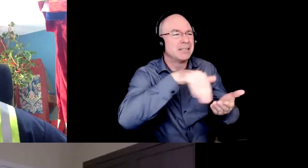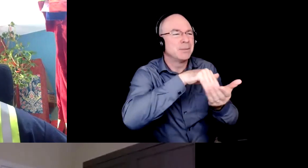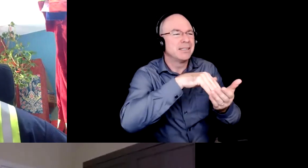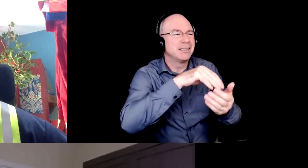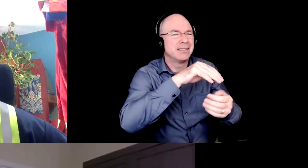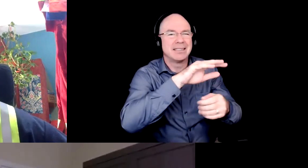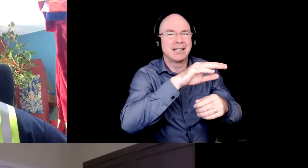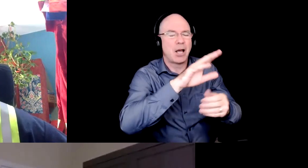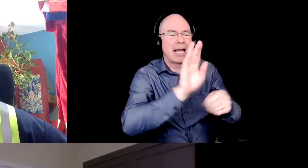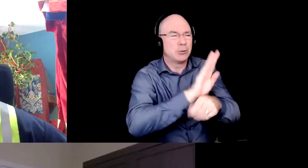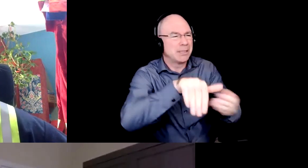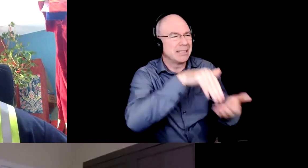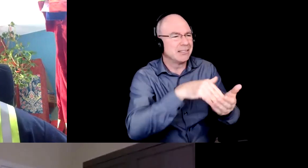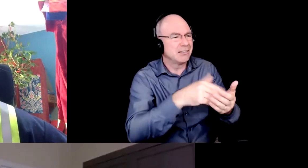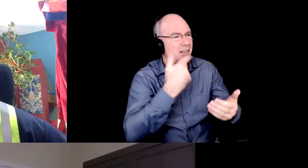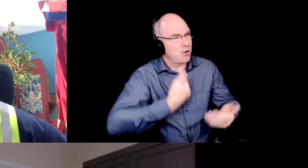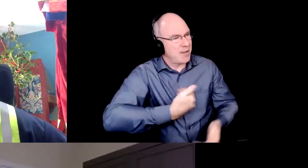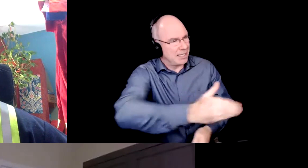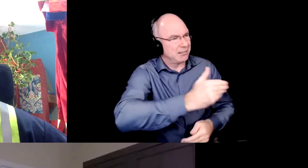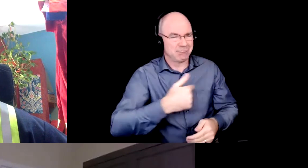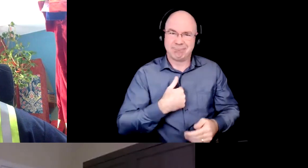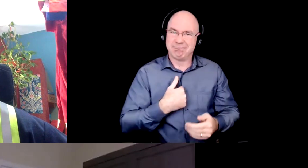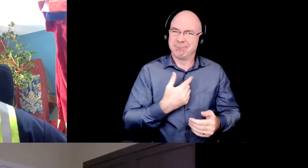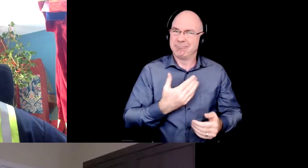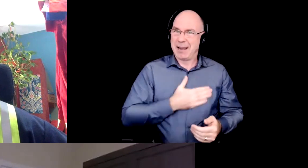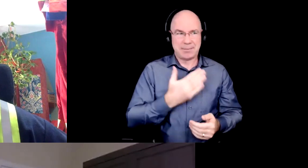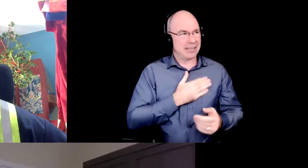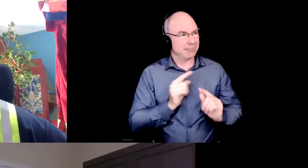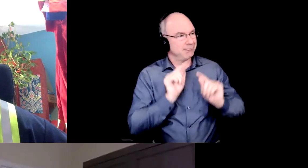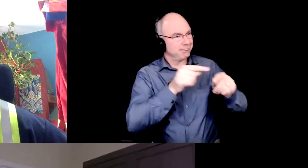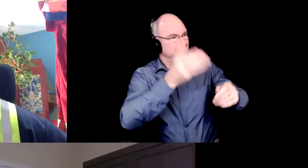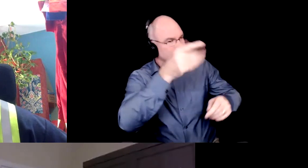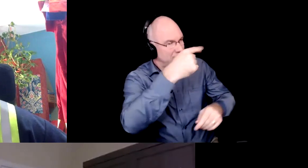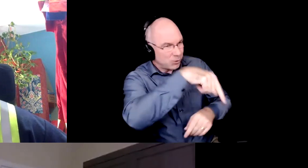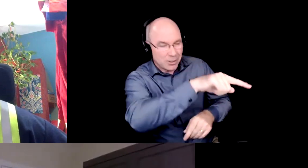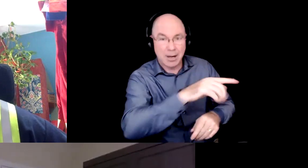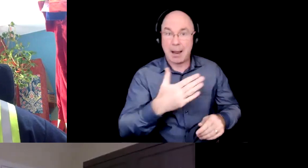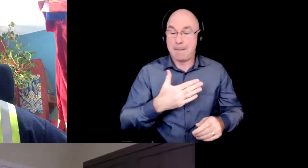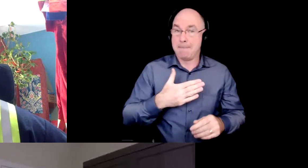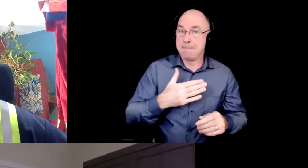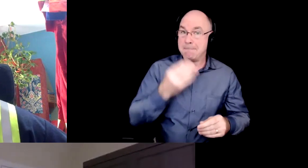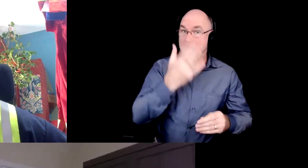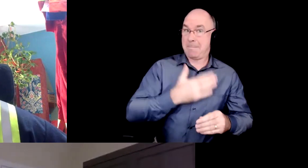me here today. I really appreciate the opportunity to come and speak to you. My role as